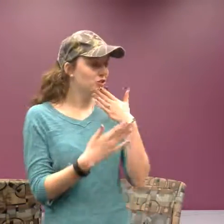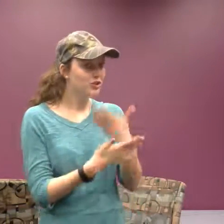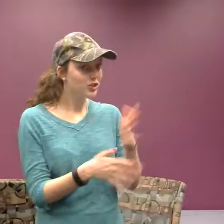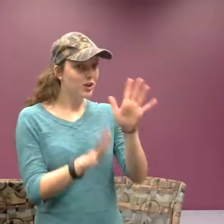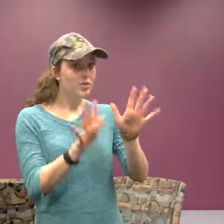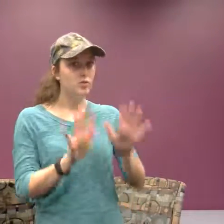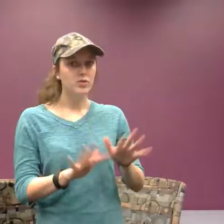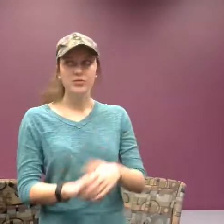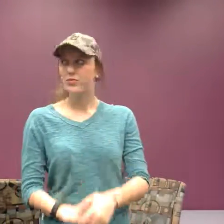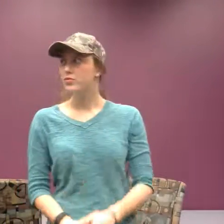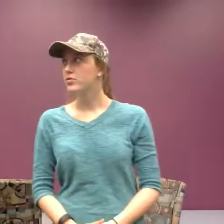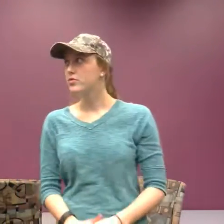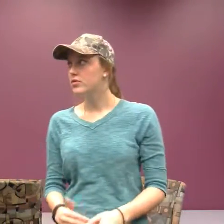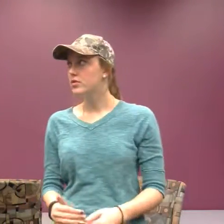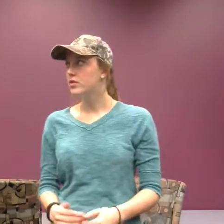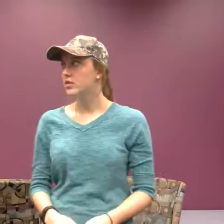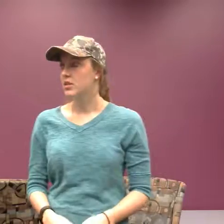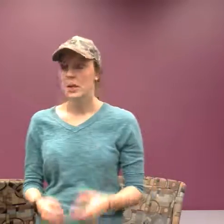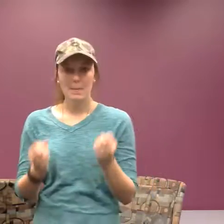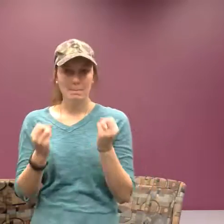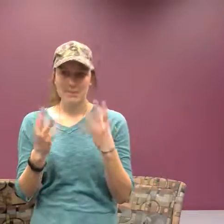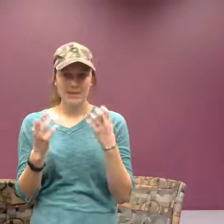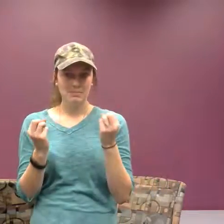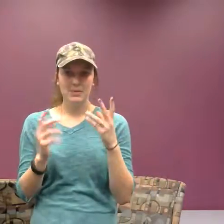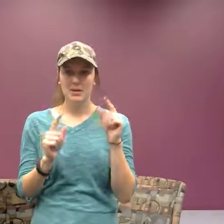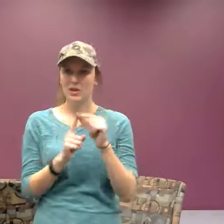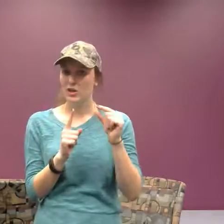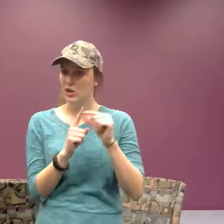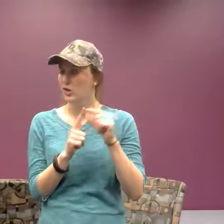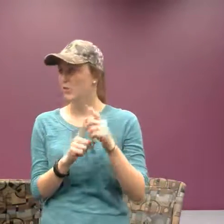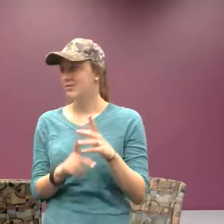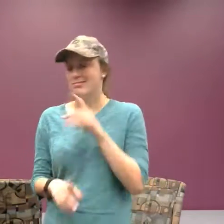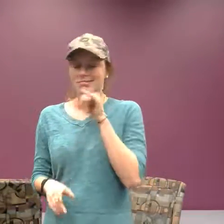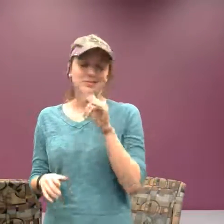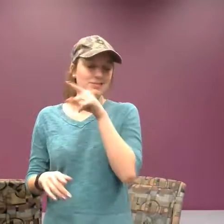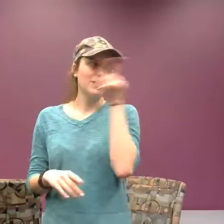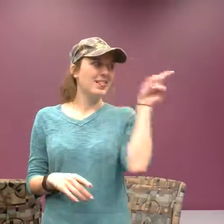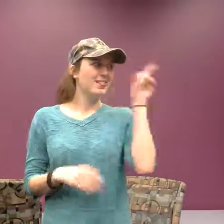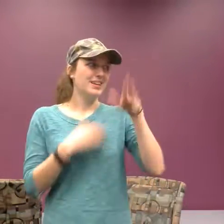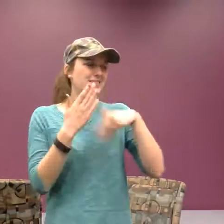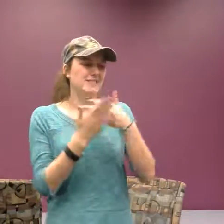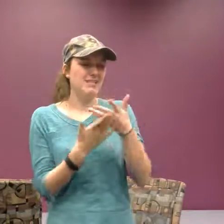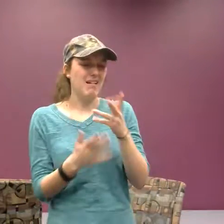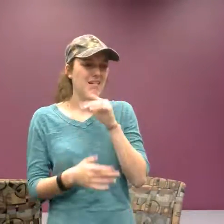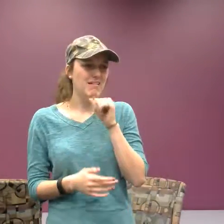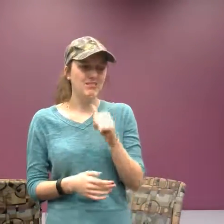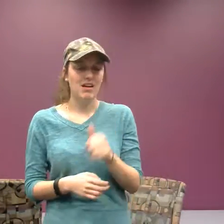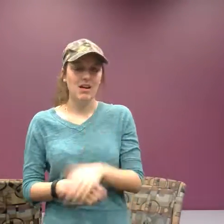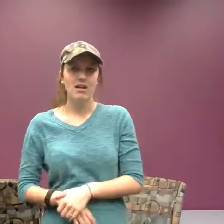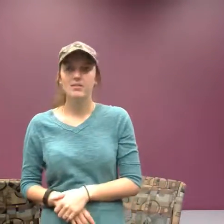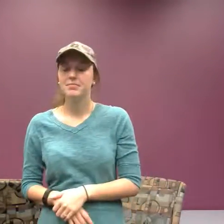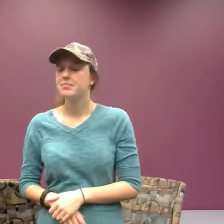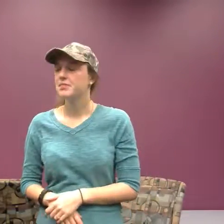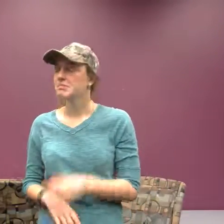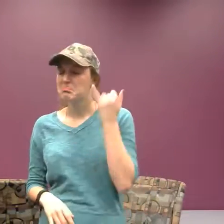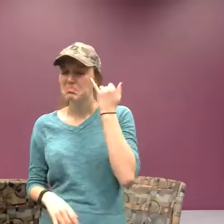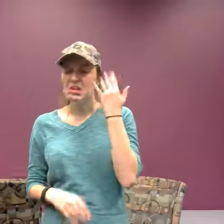So there's all sorts of words, and I haven't hit all of them here, obviously, but I'm just giving you an idea of some of the words that you're going to come across